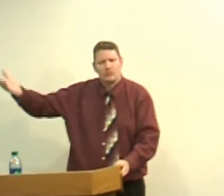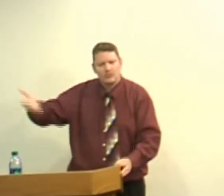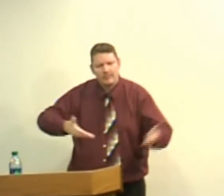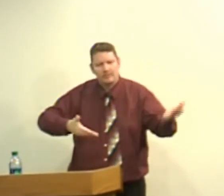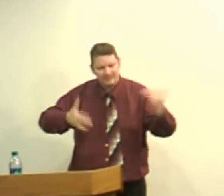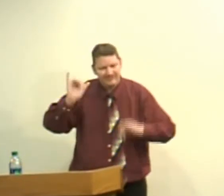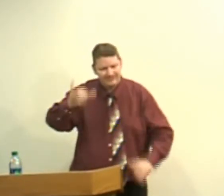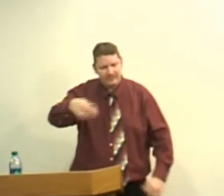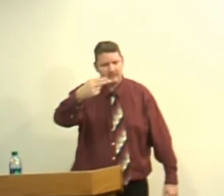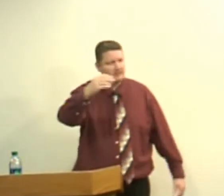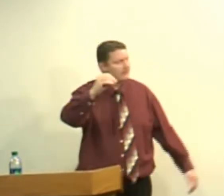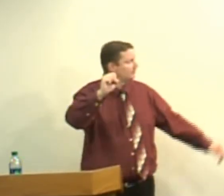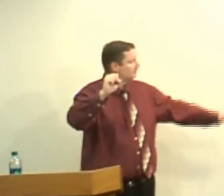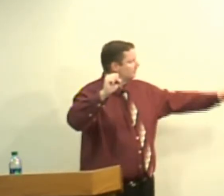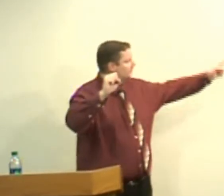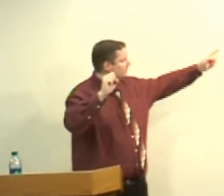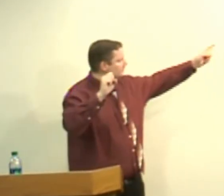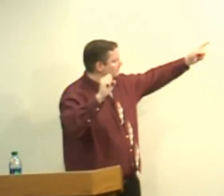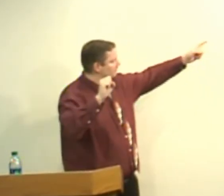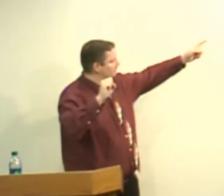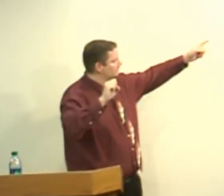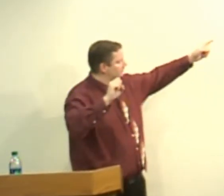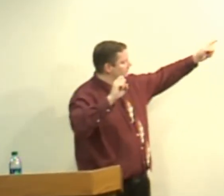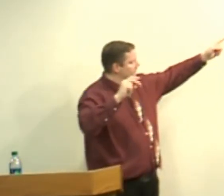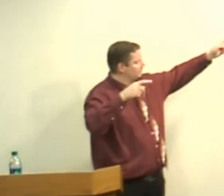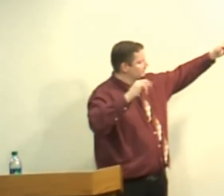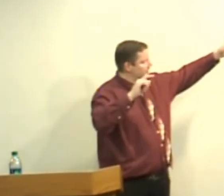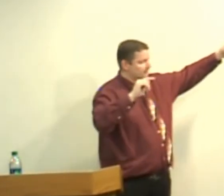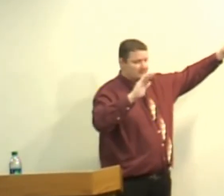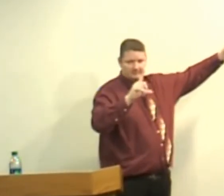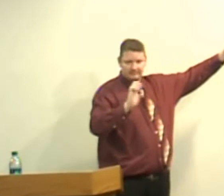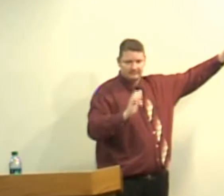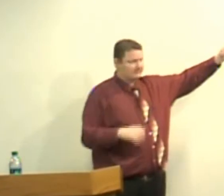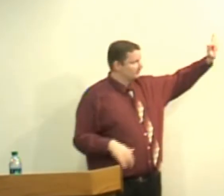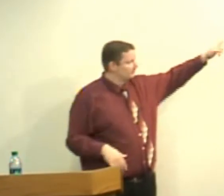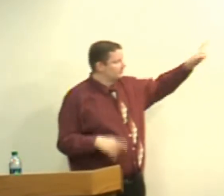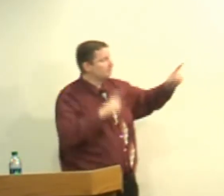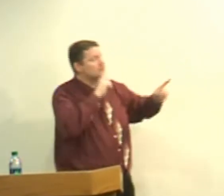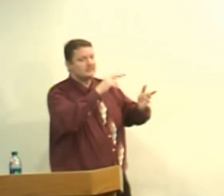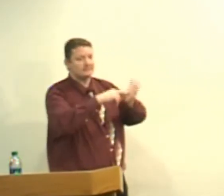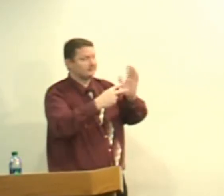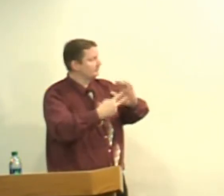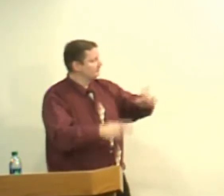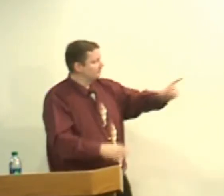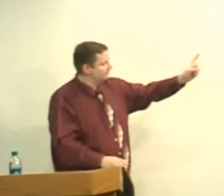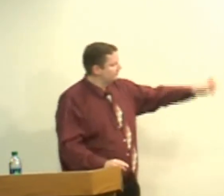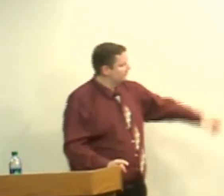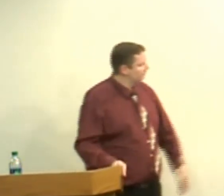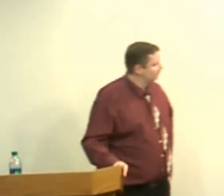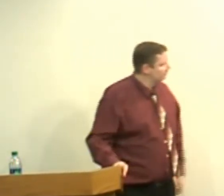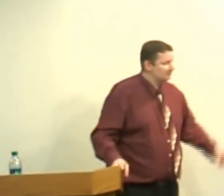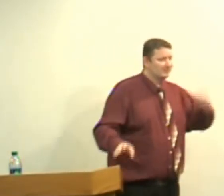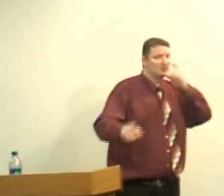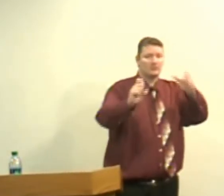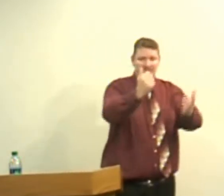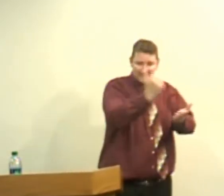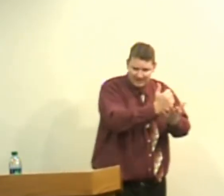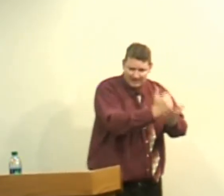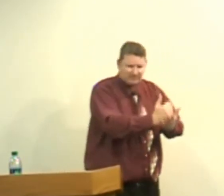is. You welcome someone. Hospitable. This word hospitable. To one another without